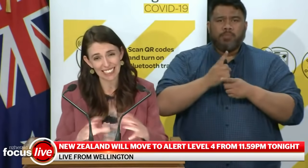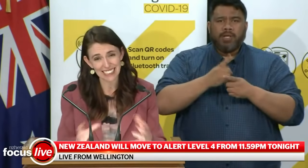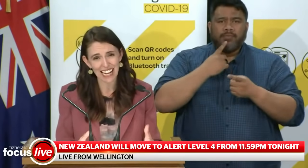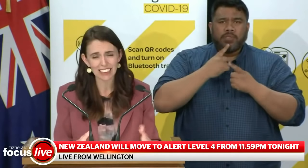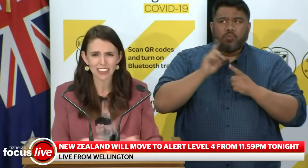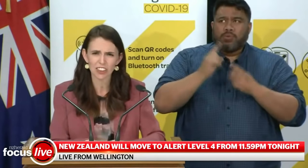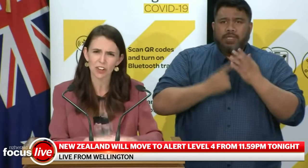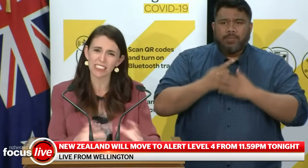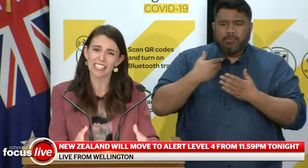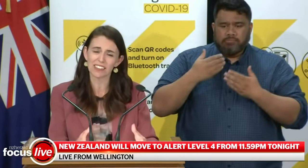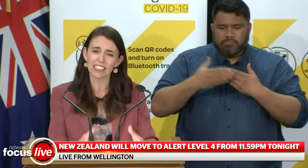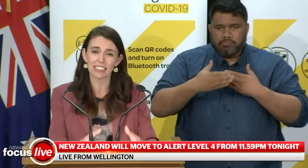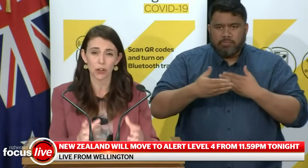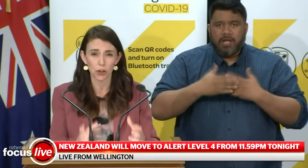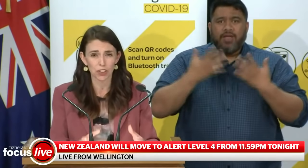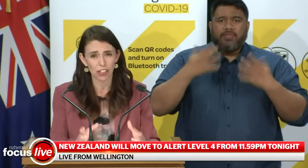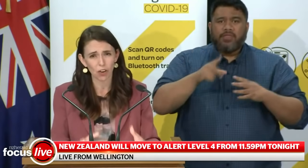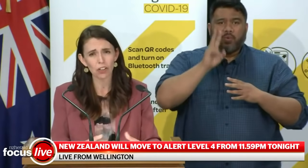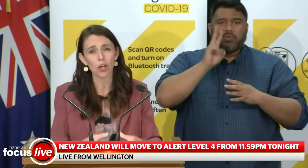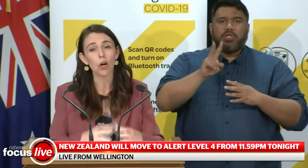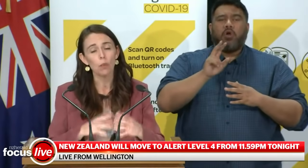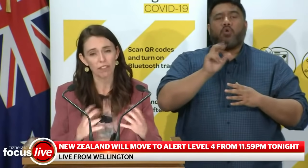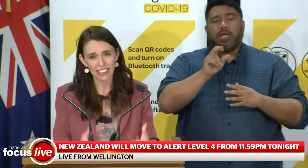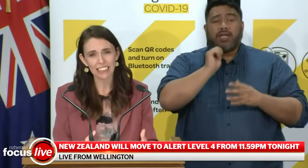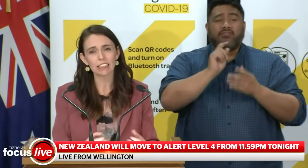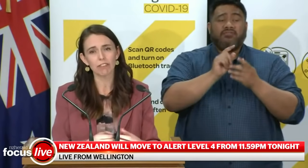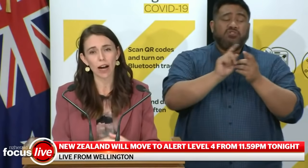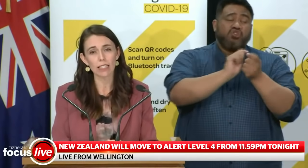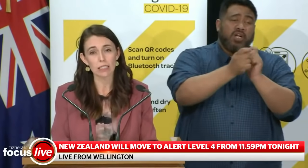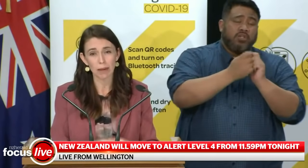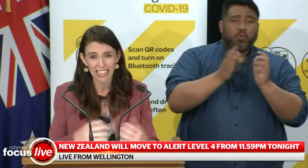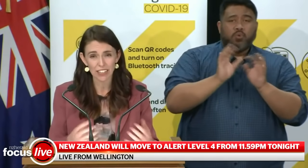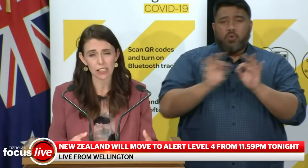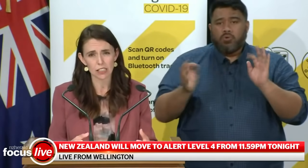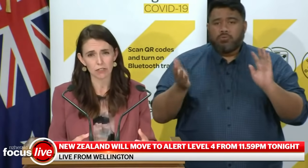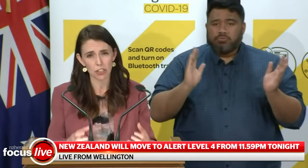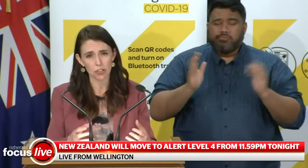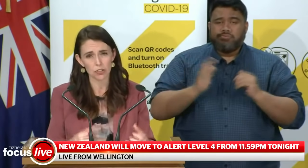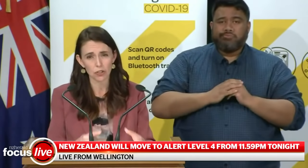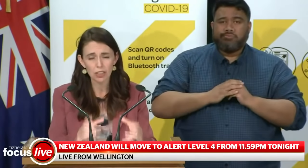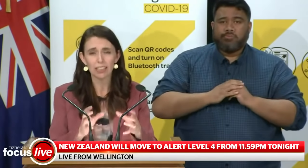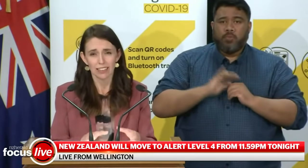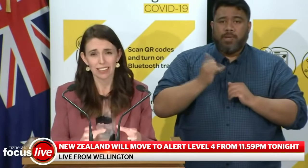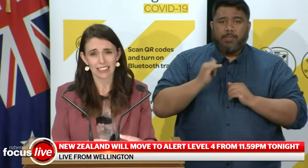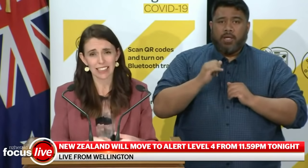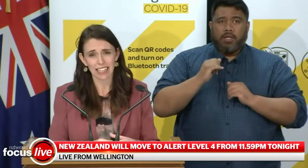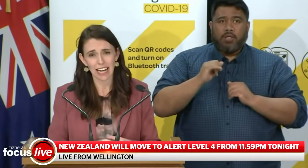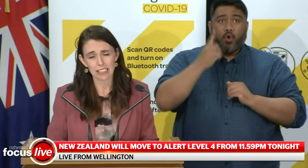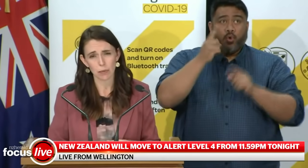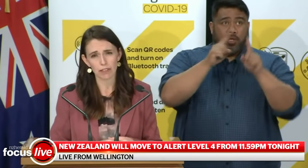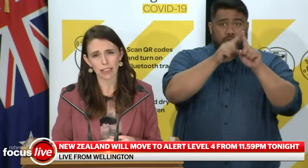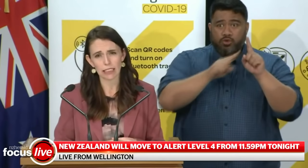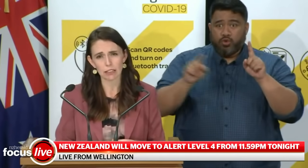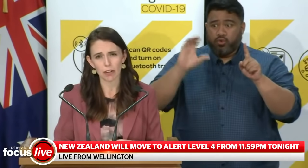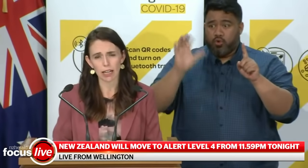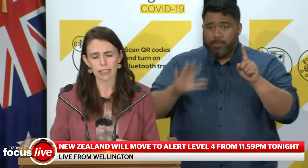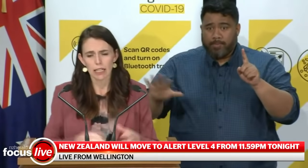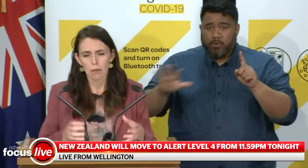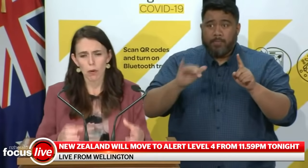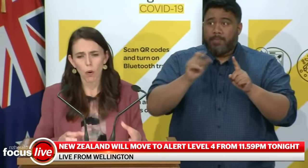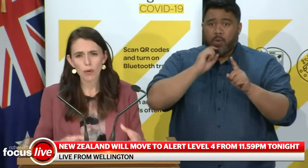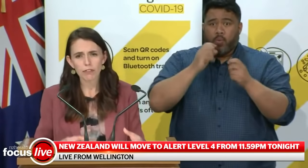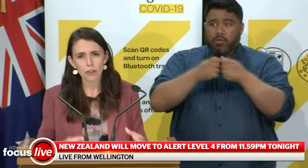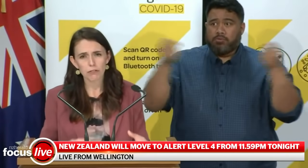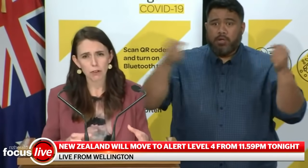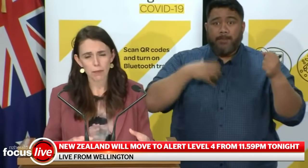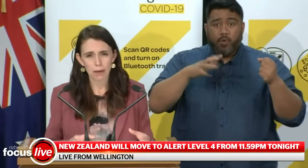to be contained to those areas that early on we've identified as being areas of concern linked to the case that we've identified.